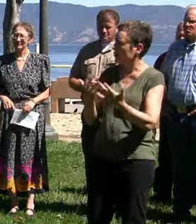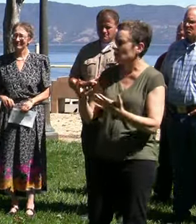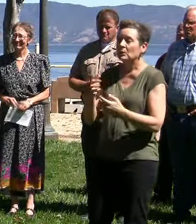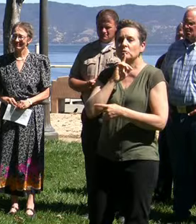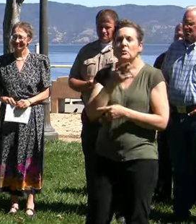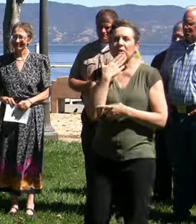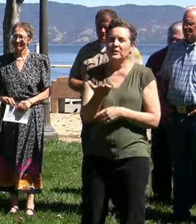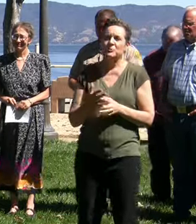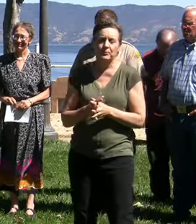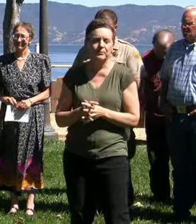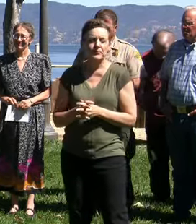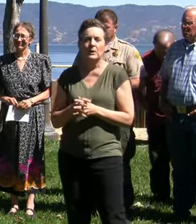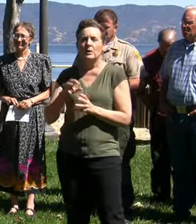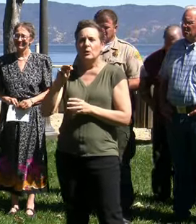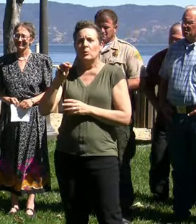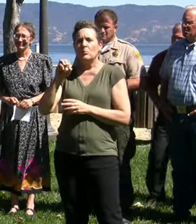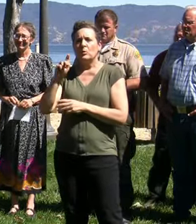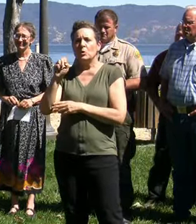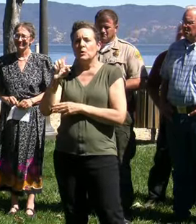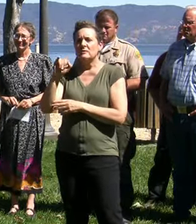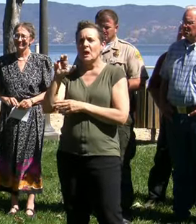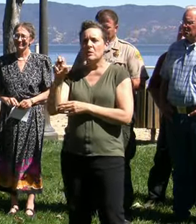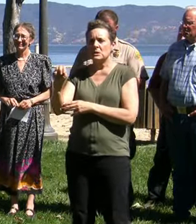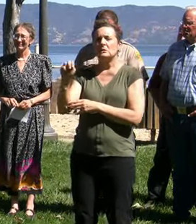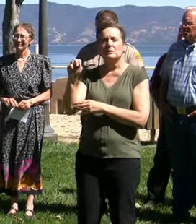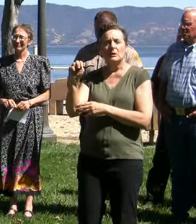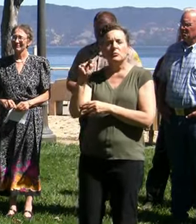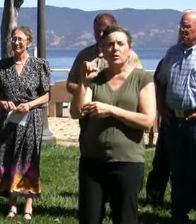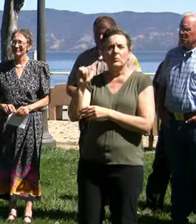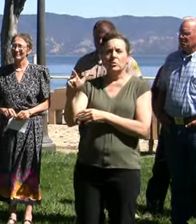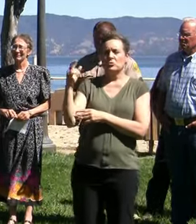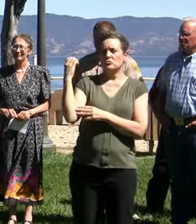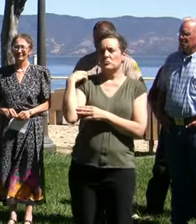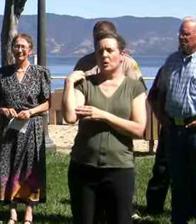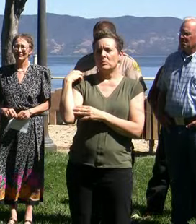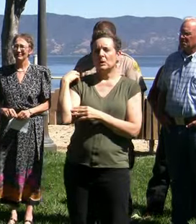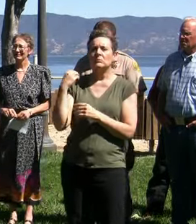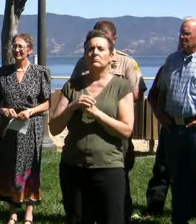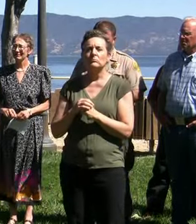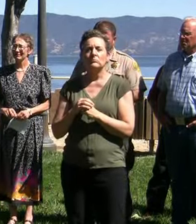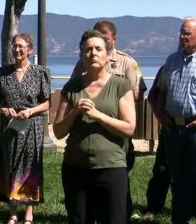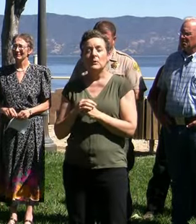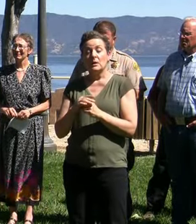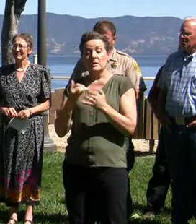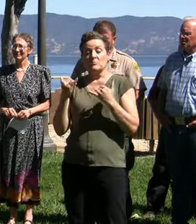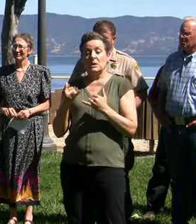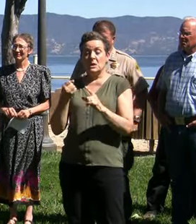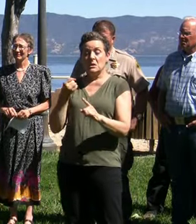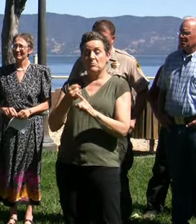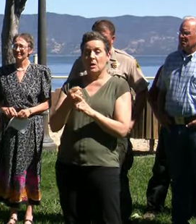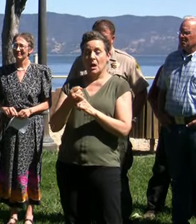Yeah, thank you very much. Moke Simon, Tribal Chairman, Middletown Rancheria. The immediate impact to the tribal